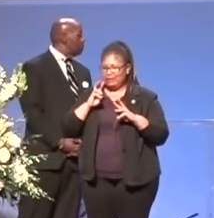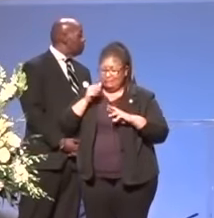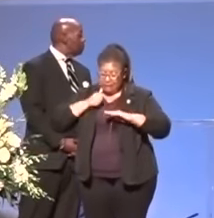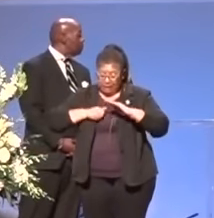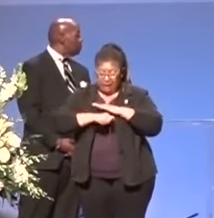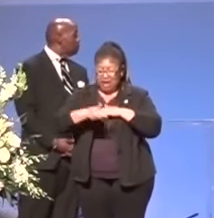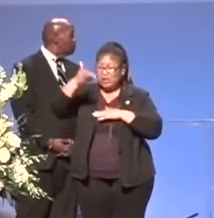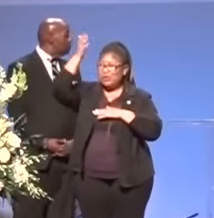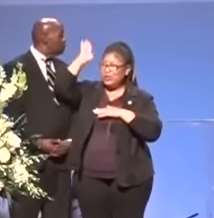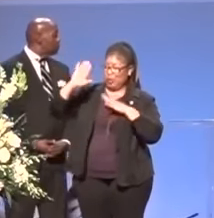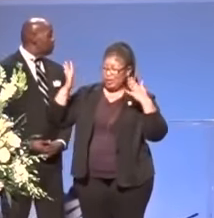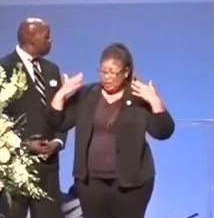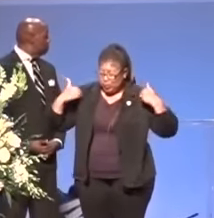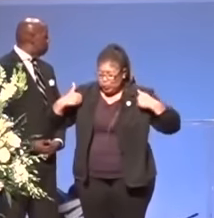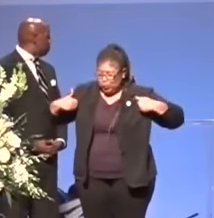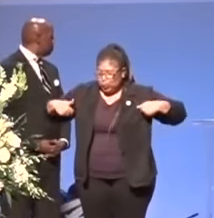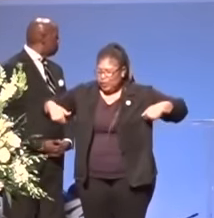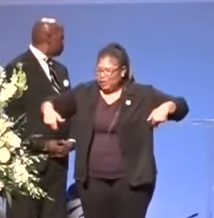his wings